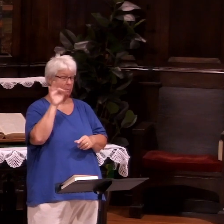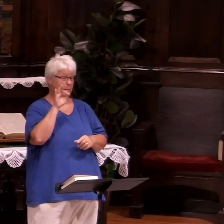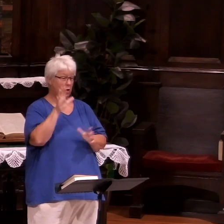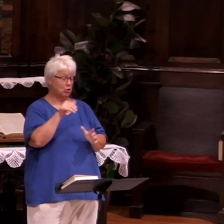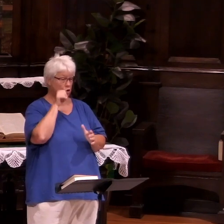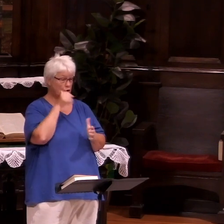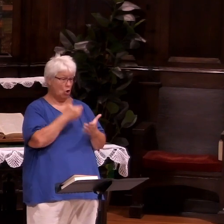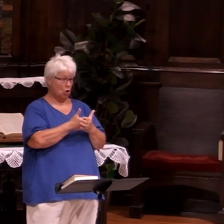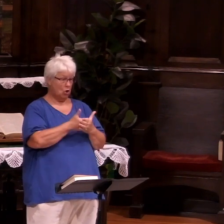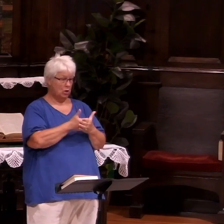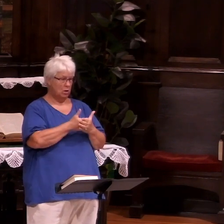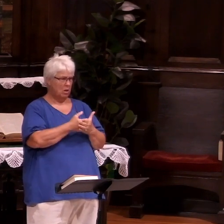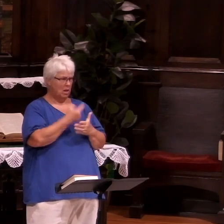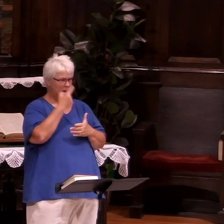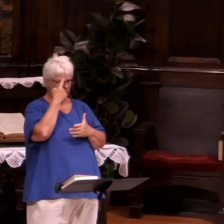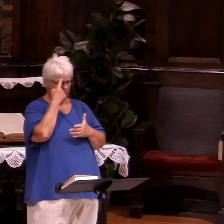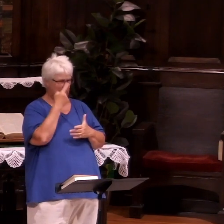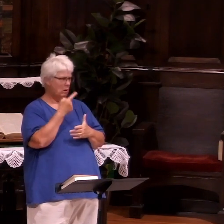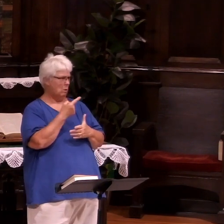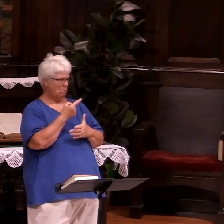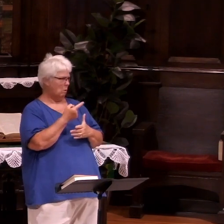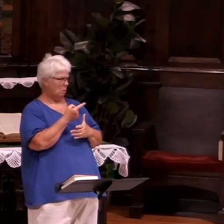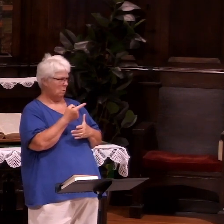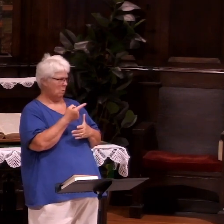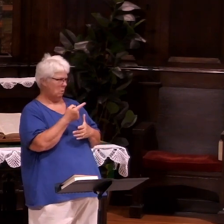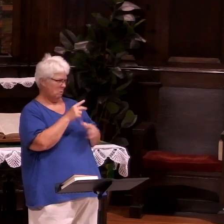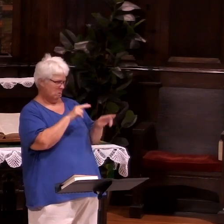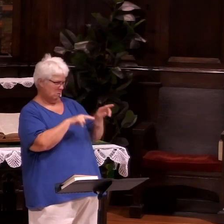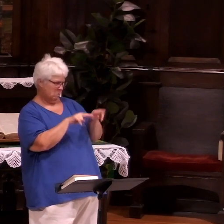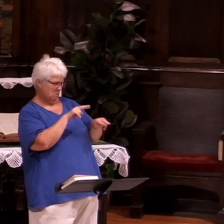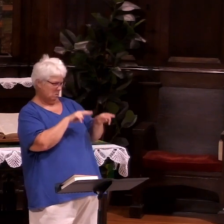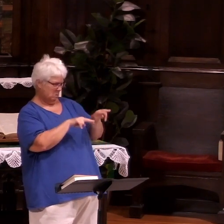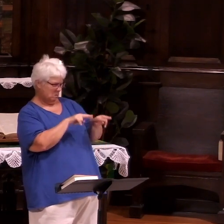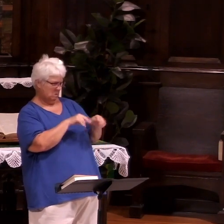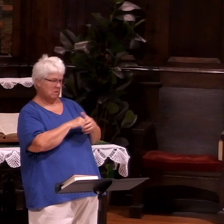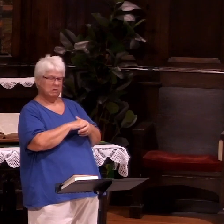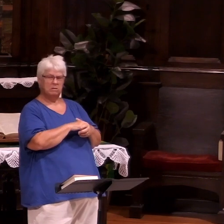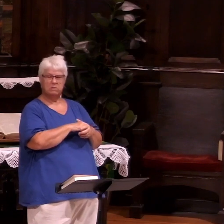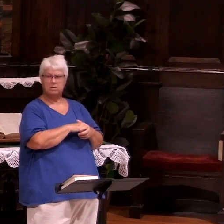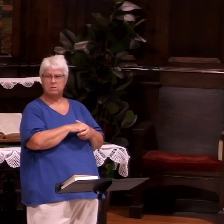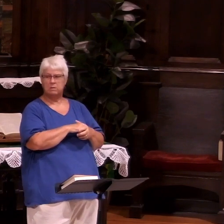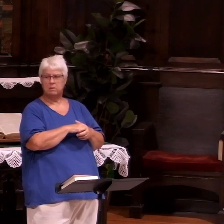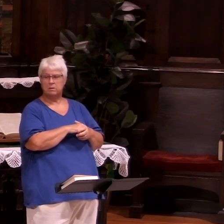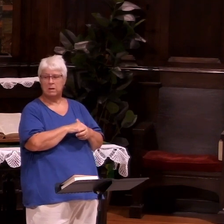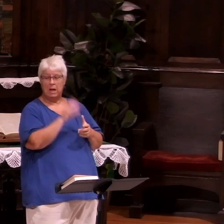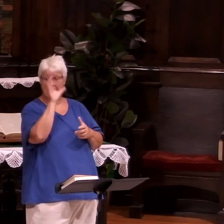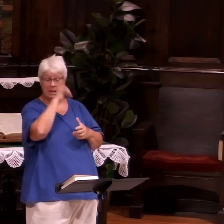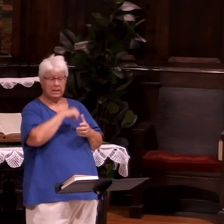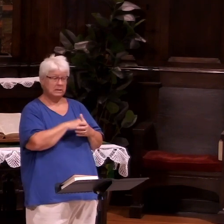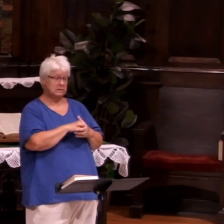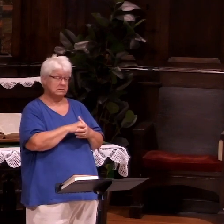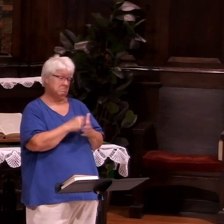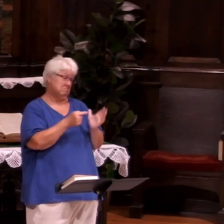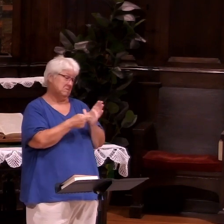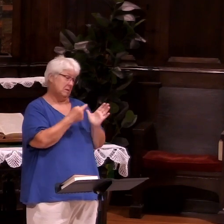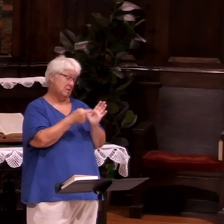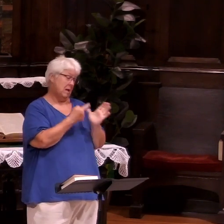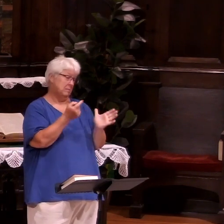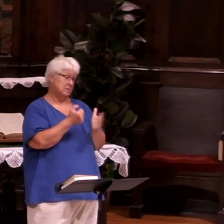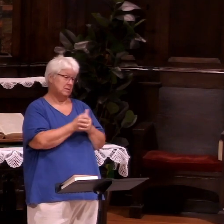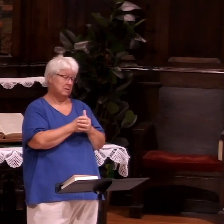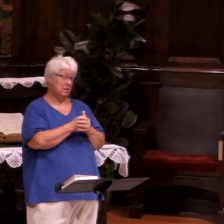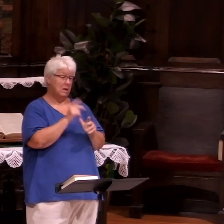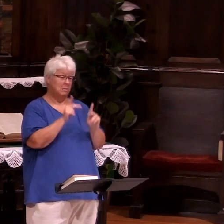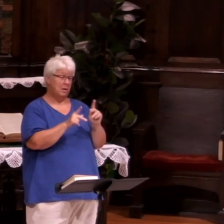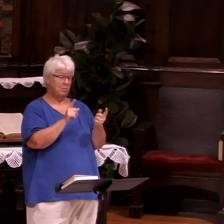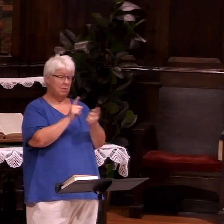pastor's daughter, they think they've got this all figured out. And I guess sometimes, if